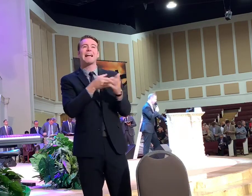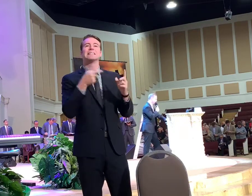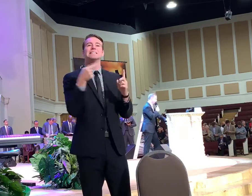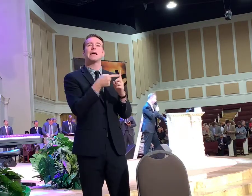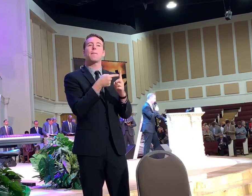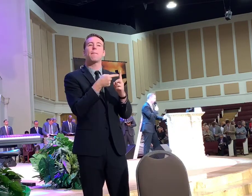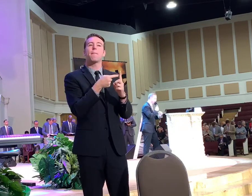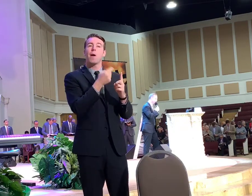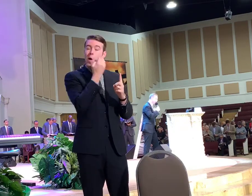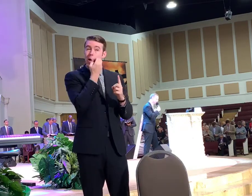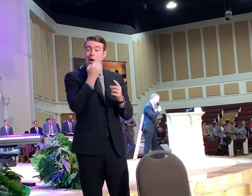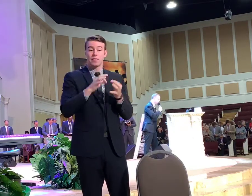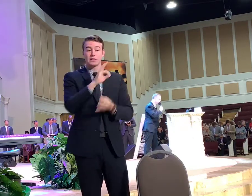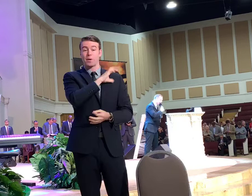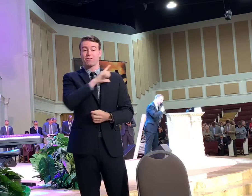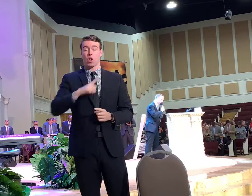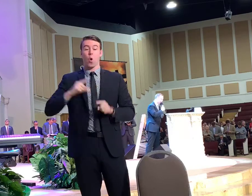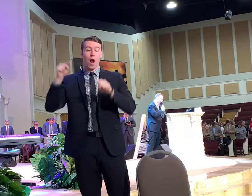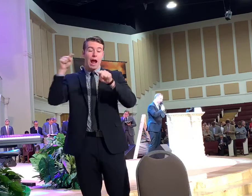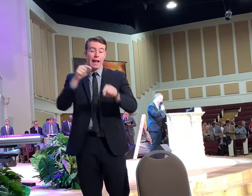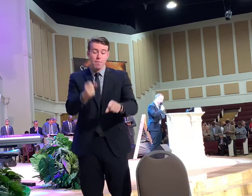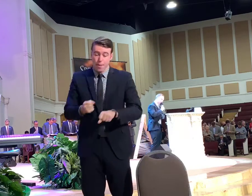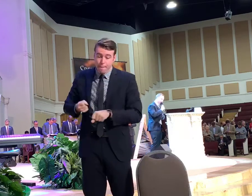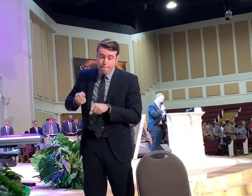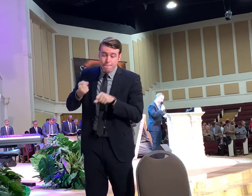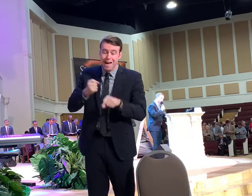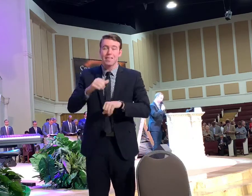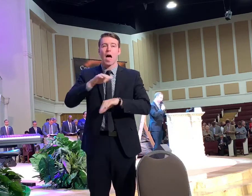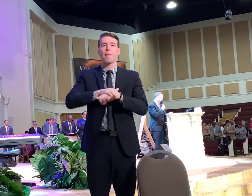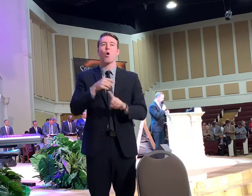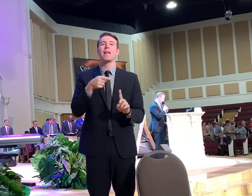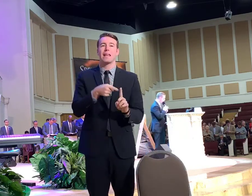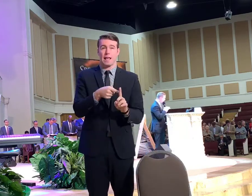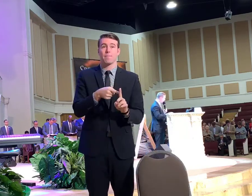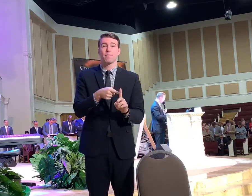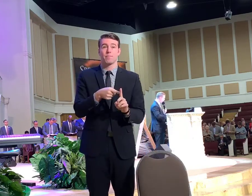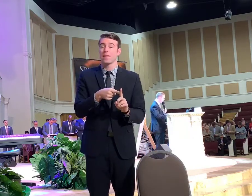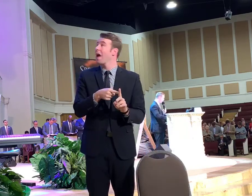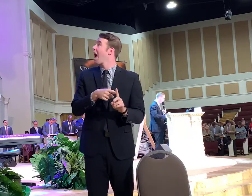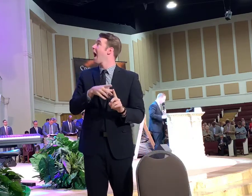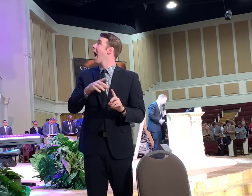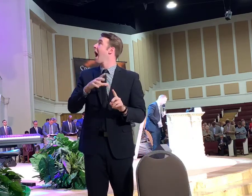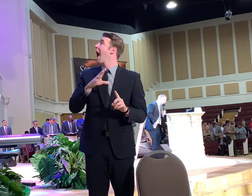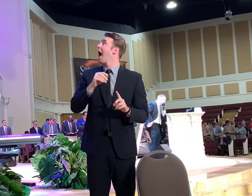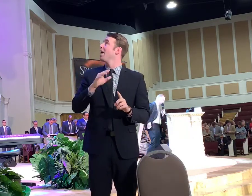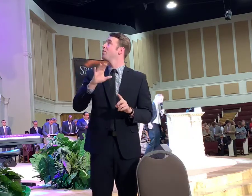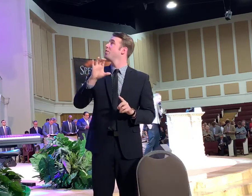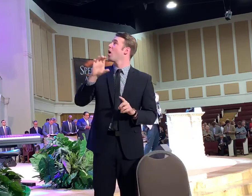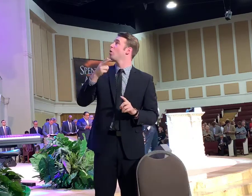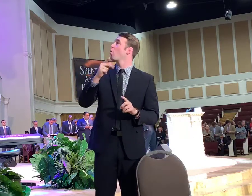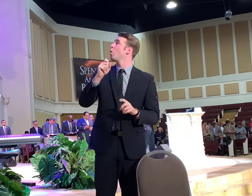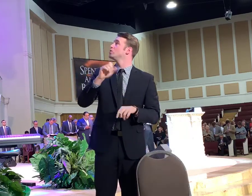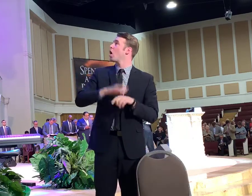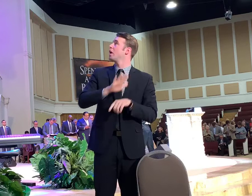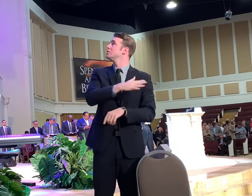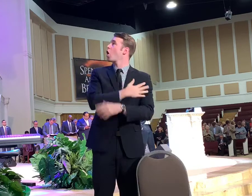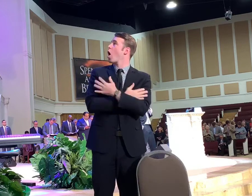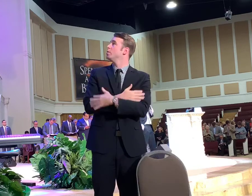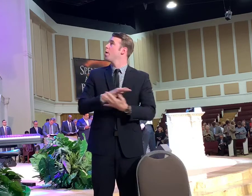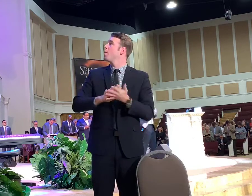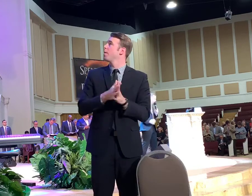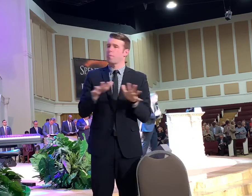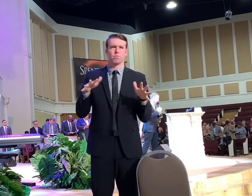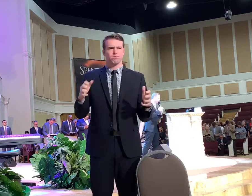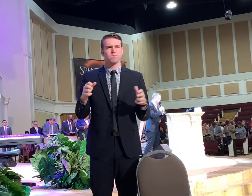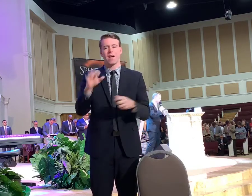And the Spirit of the Lord came mightily upon him, and the cords that were upon his arms became as flax that